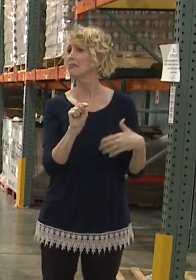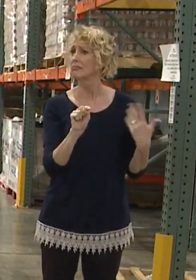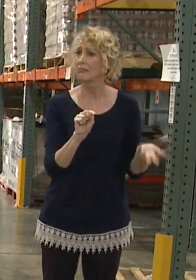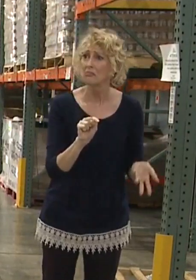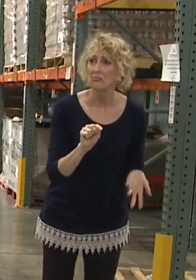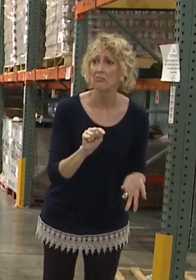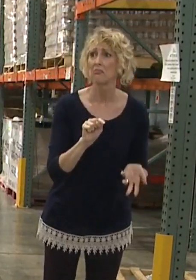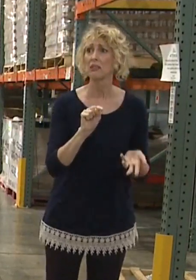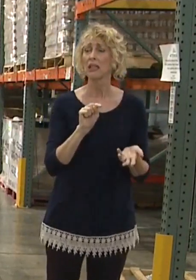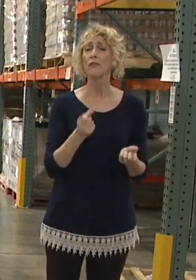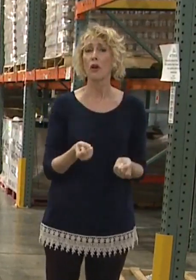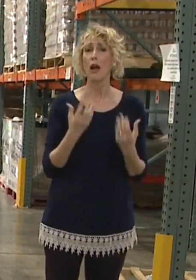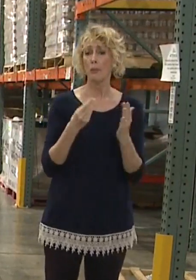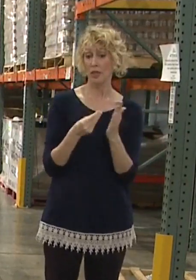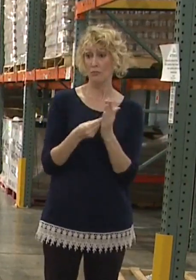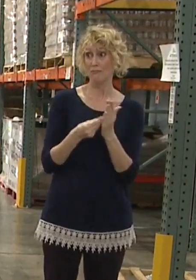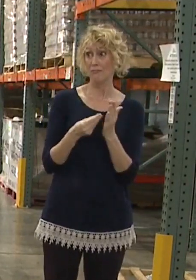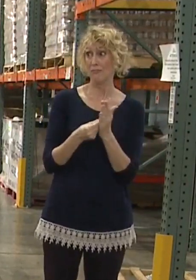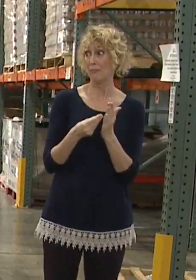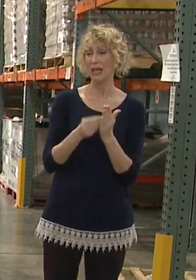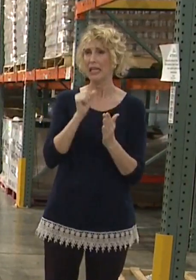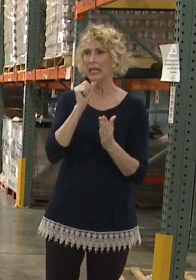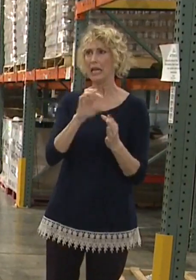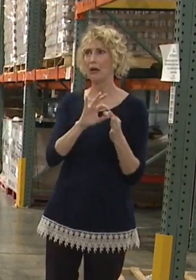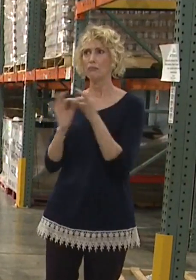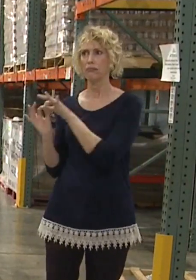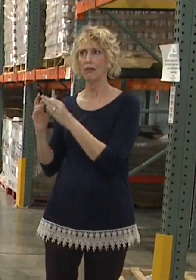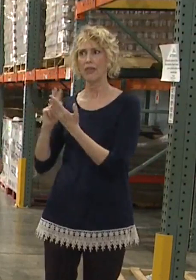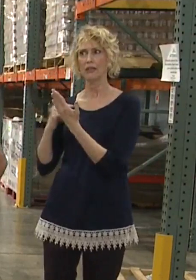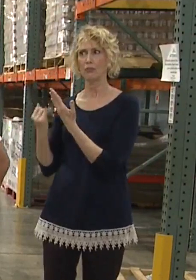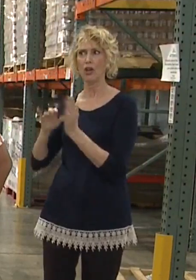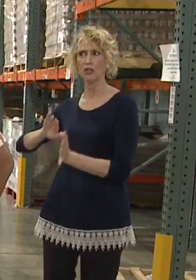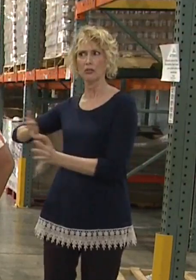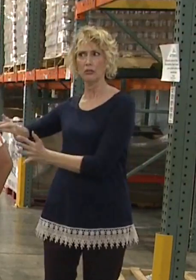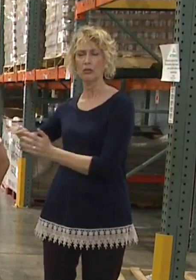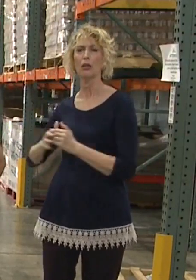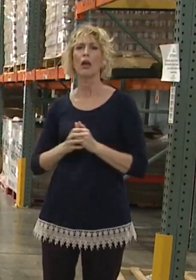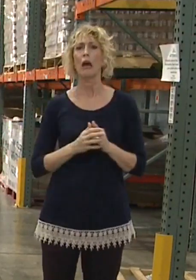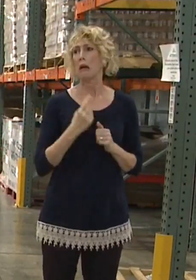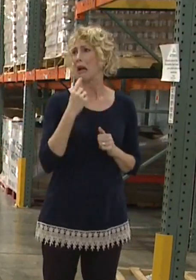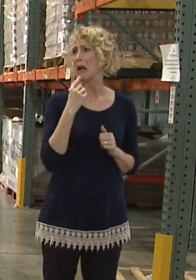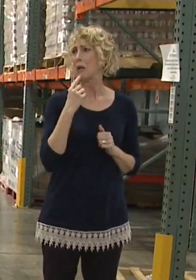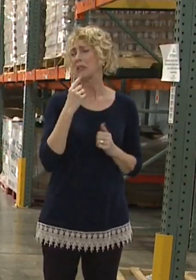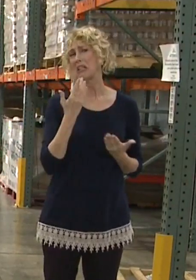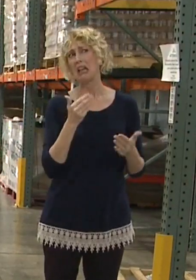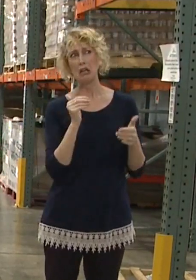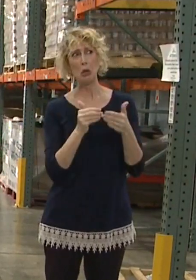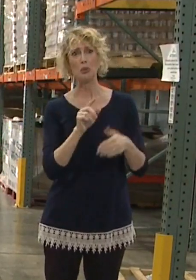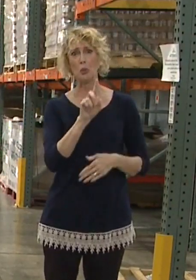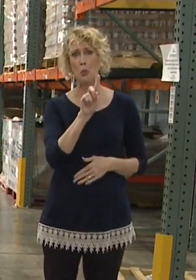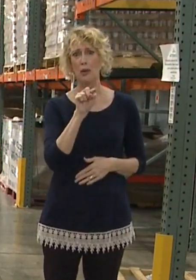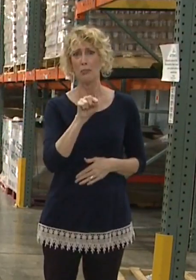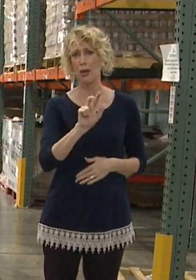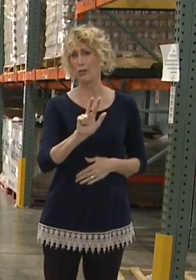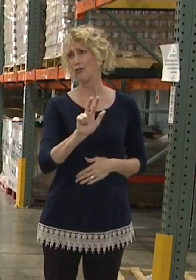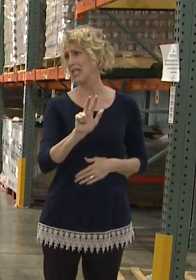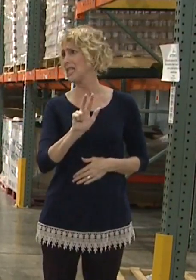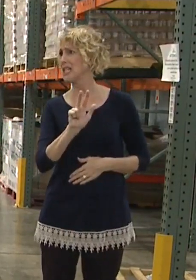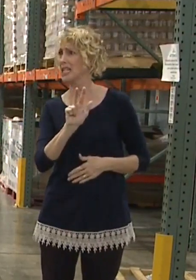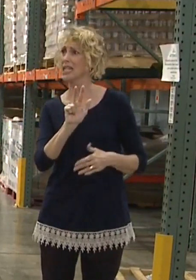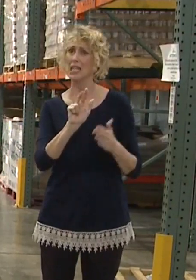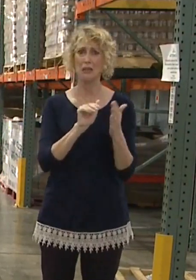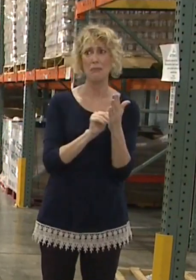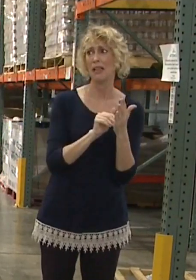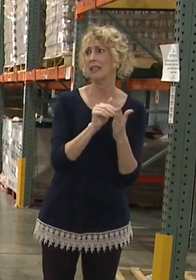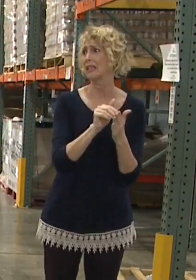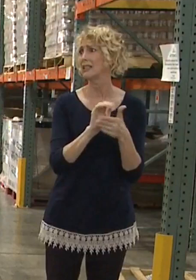For the amount of money we've committed to, this is not part of this project. Mm-hmm. This is separate. I would say close to 1.3. Closer to $1.5 million